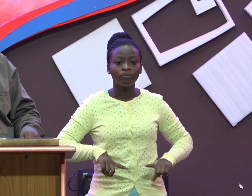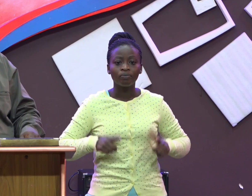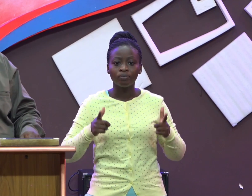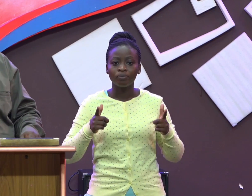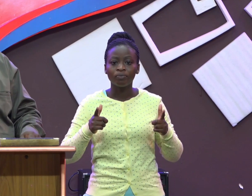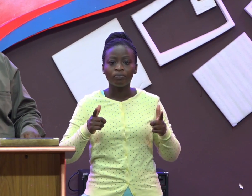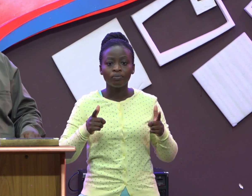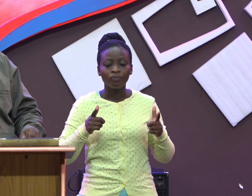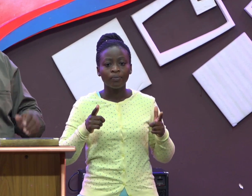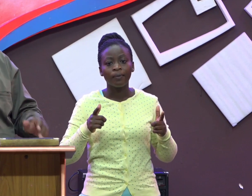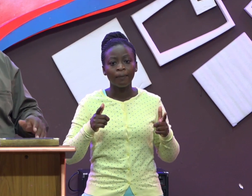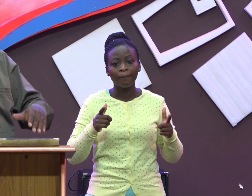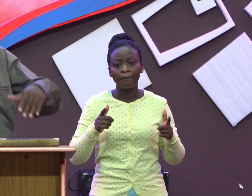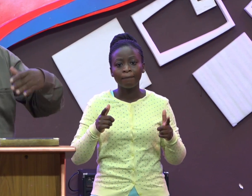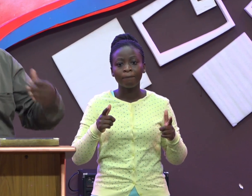spirit.